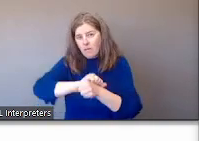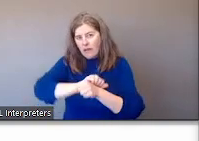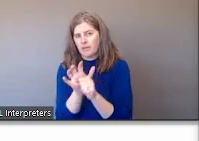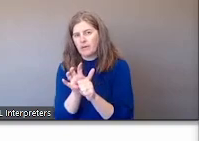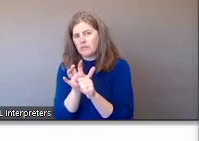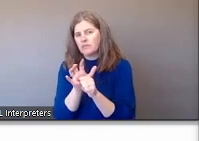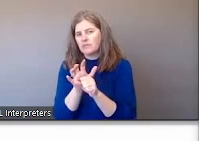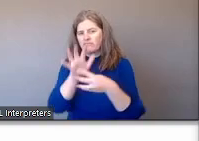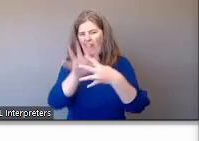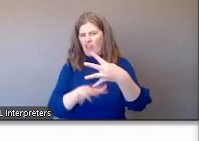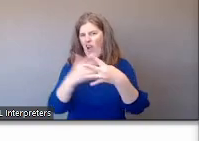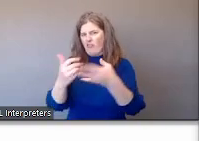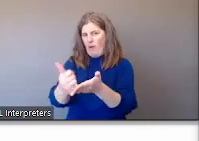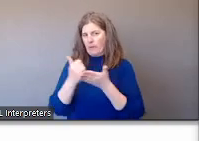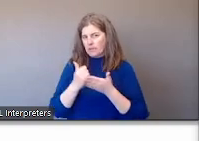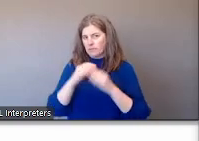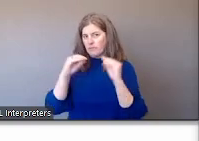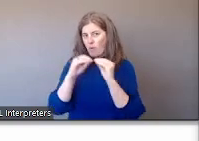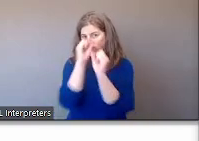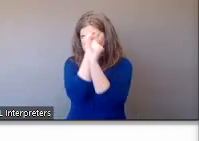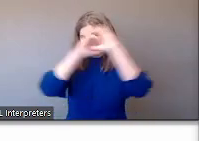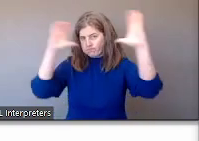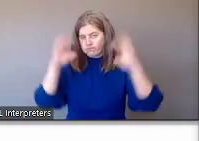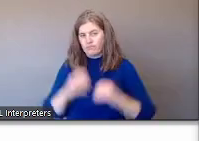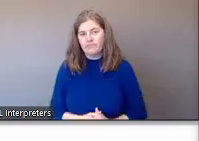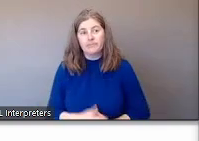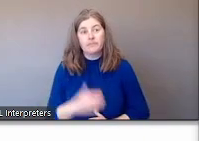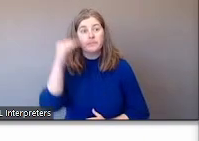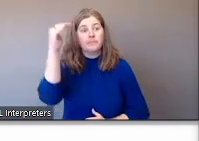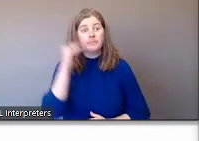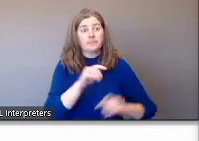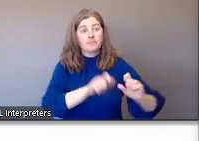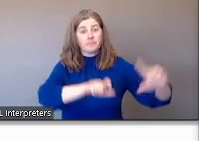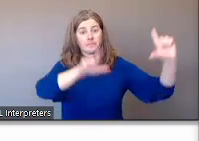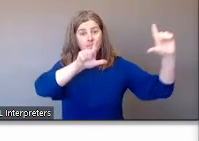go all the way back there. Next slide, please.